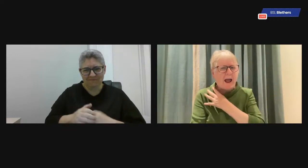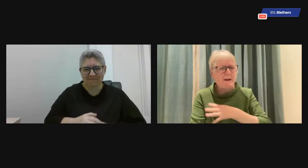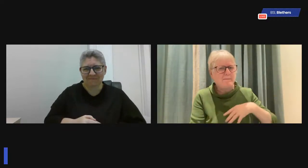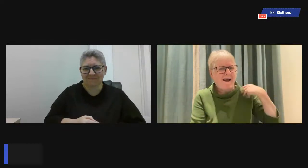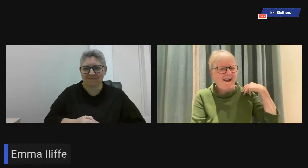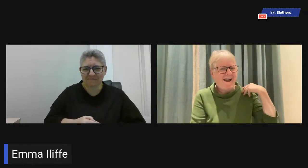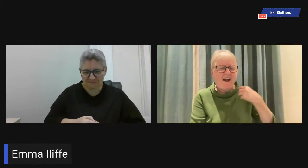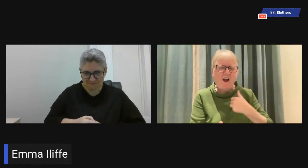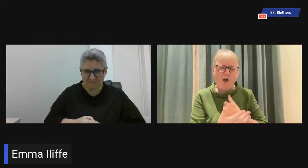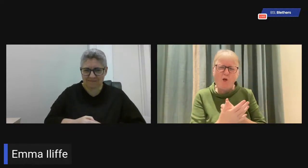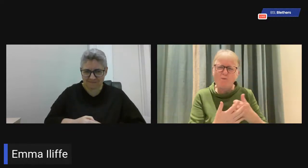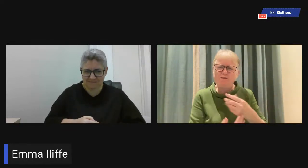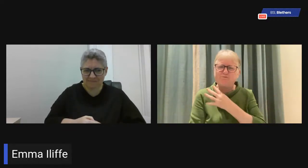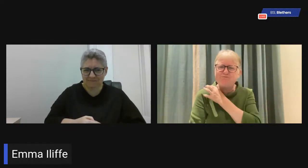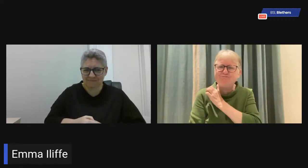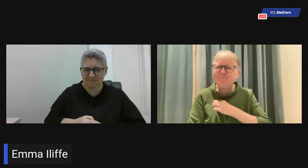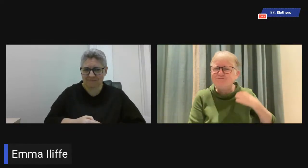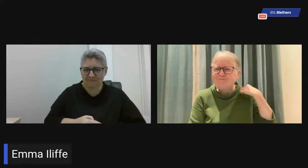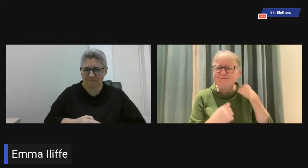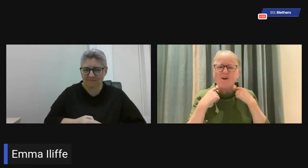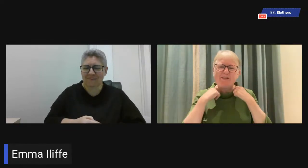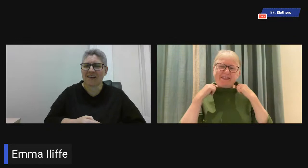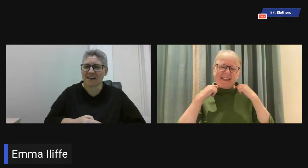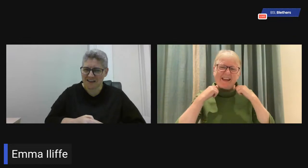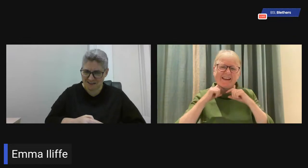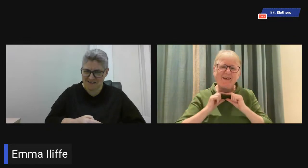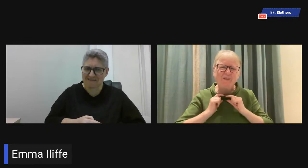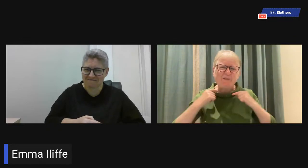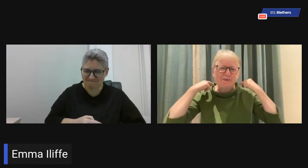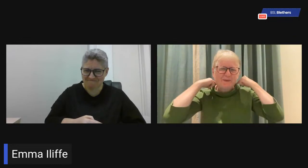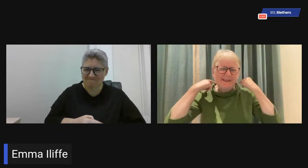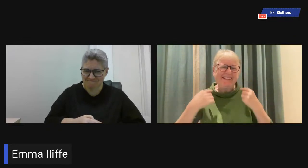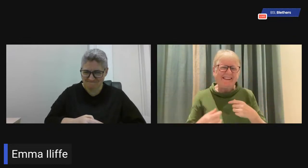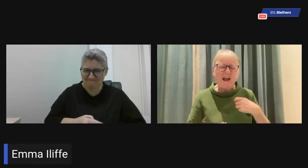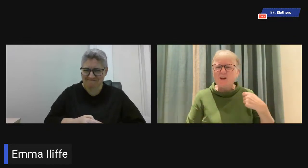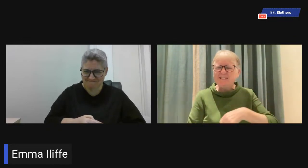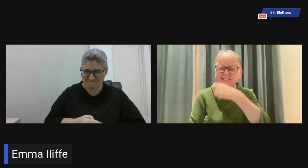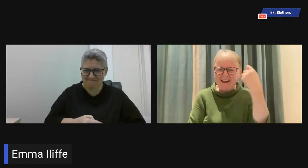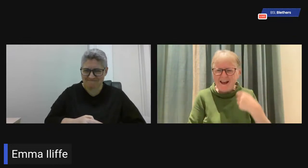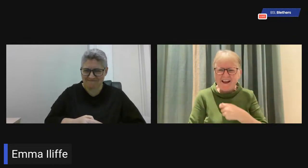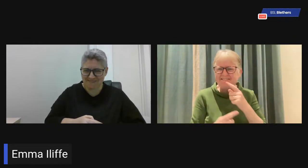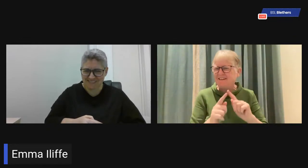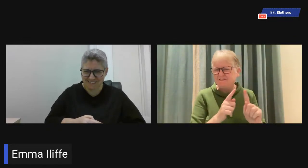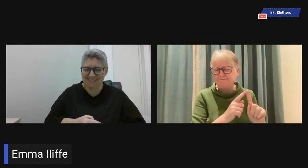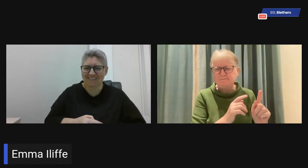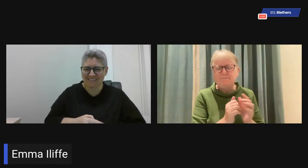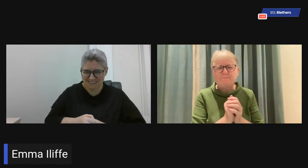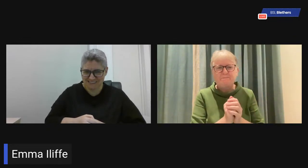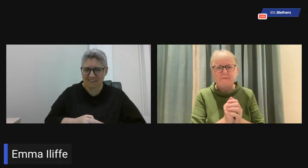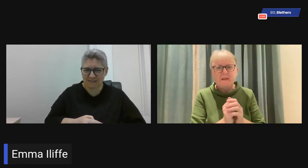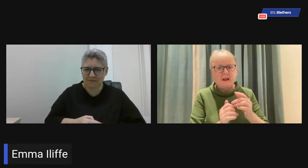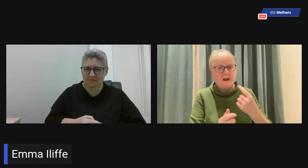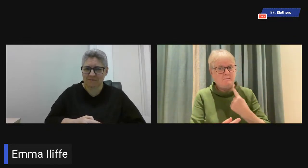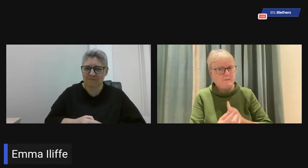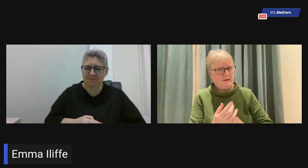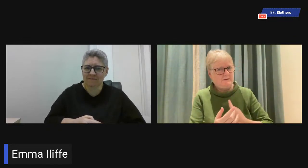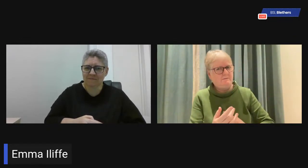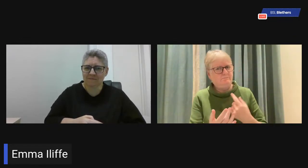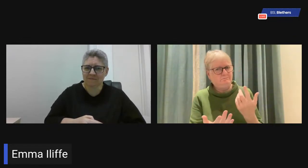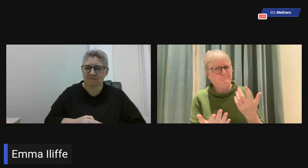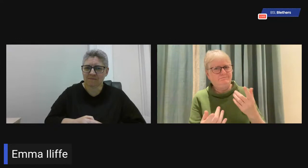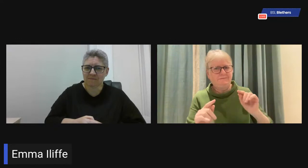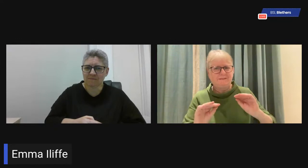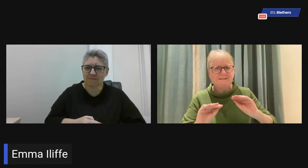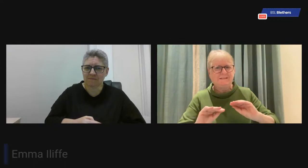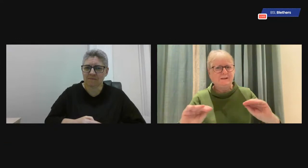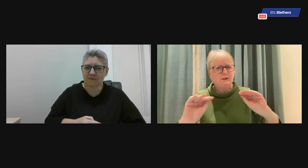really important discussion. I'm Emma IIiffe. I usually wear either a thick piece of jewellery or a scarf,